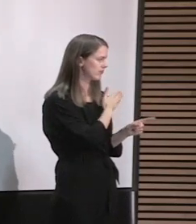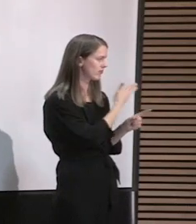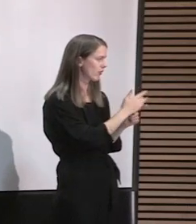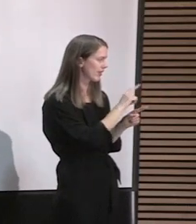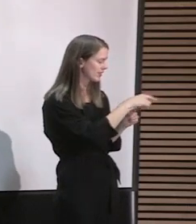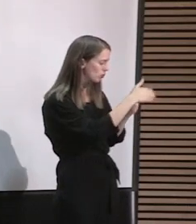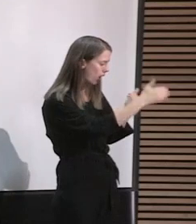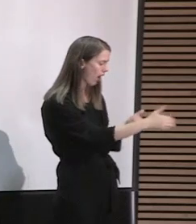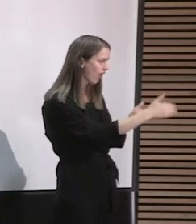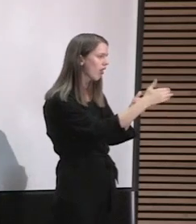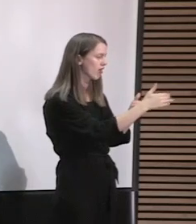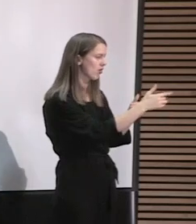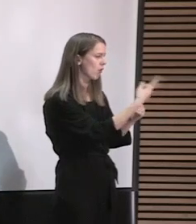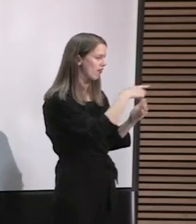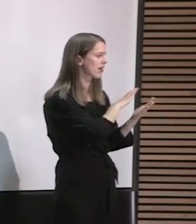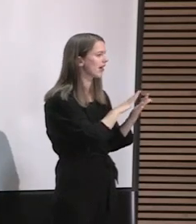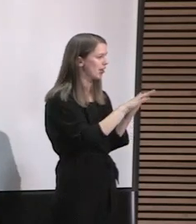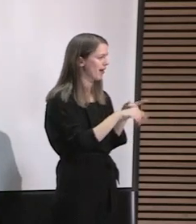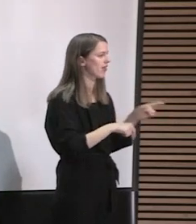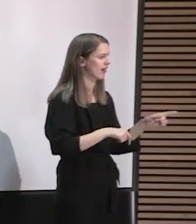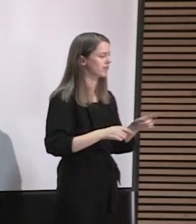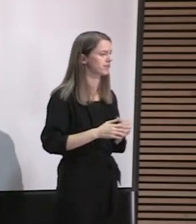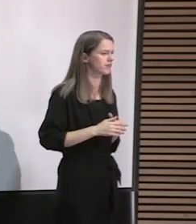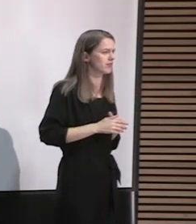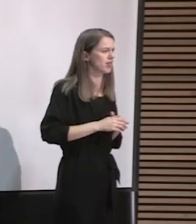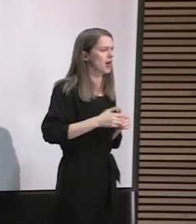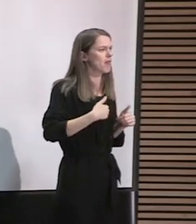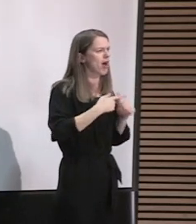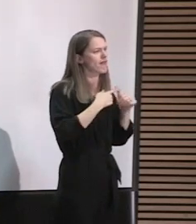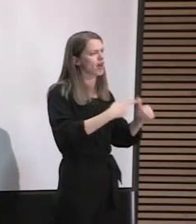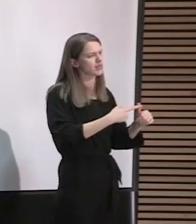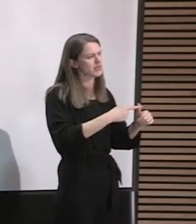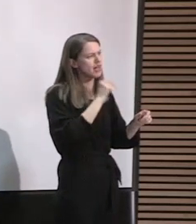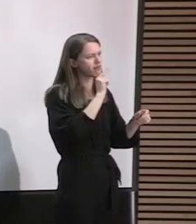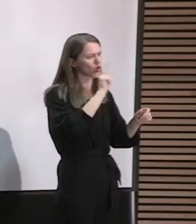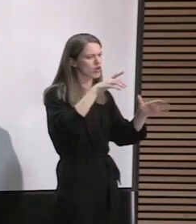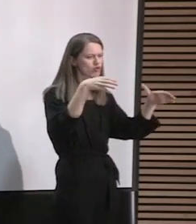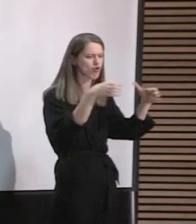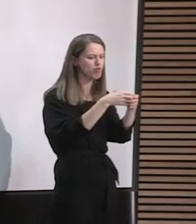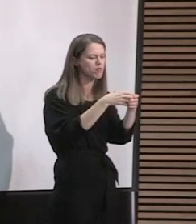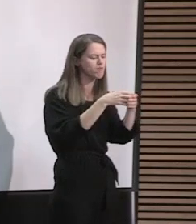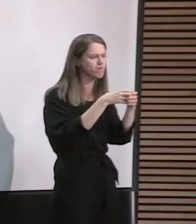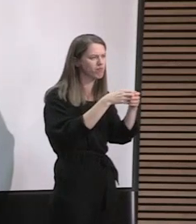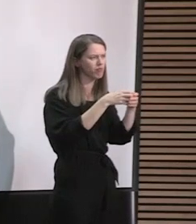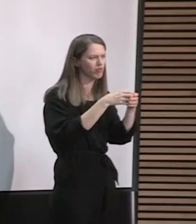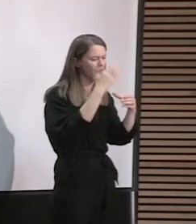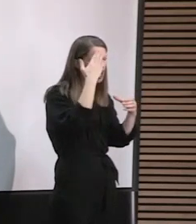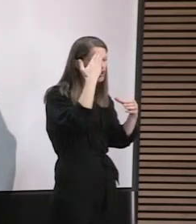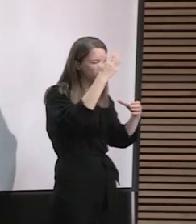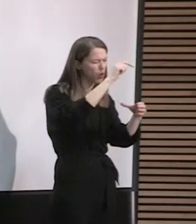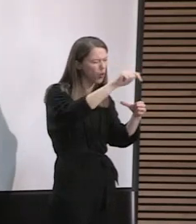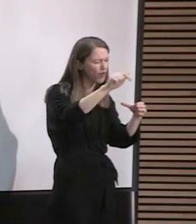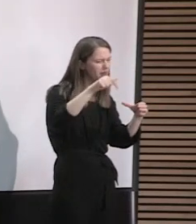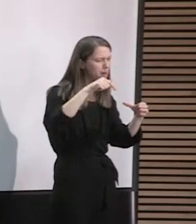next period of time, and we've been clear about that. My advice to people, if you're in a group and you don't know everybody that's